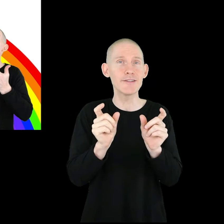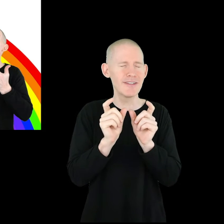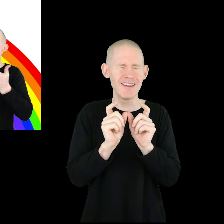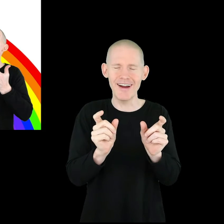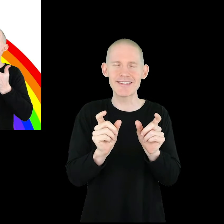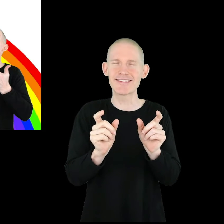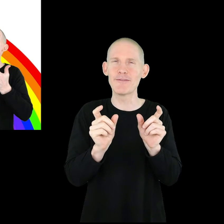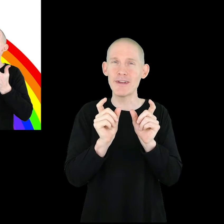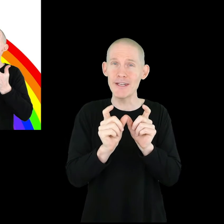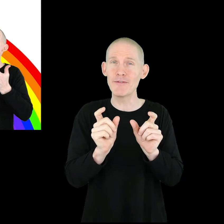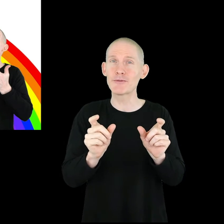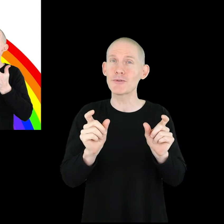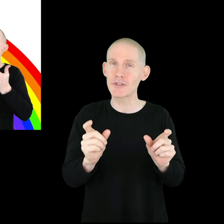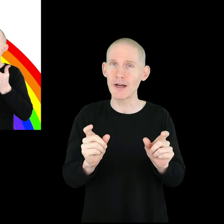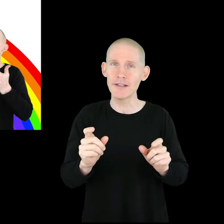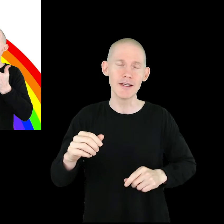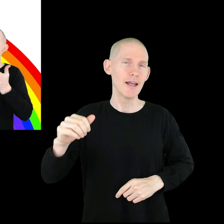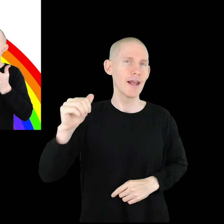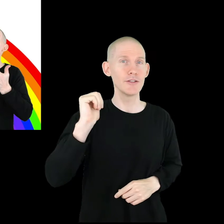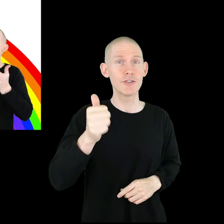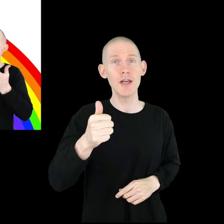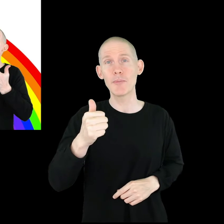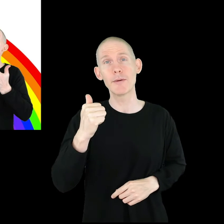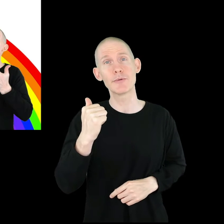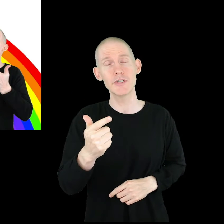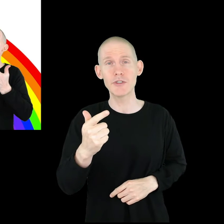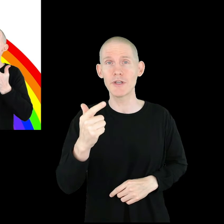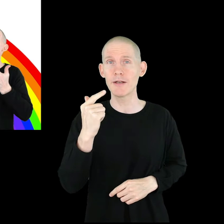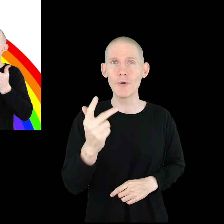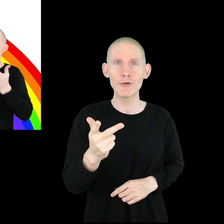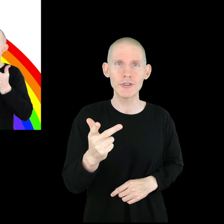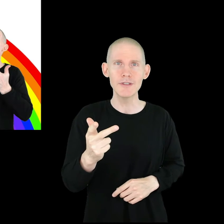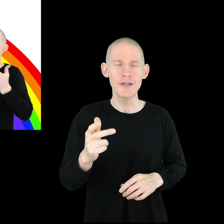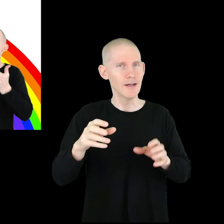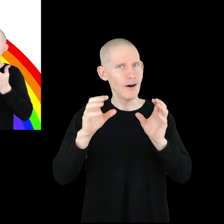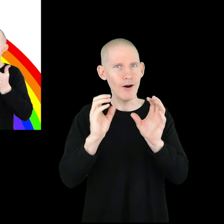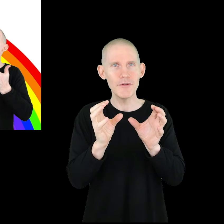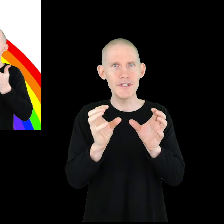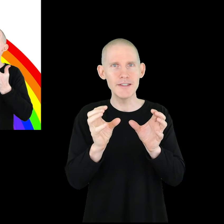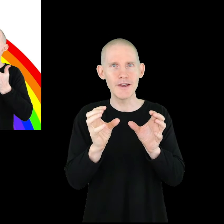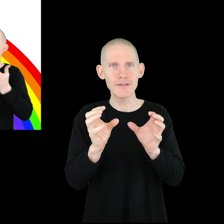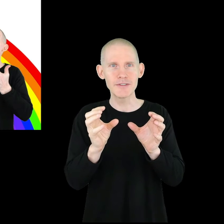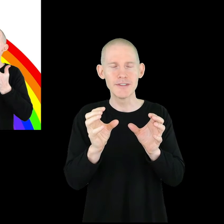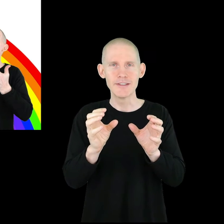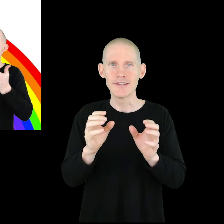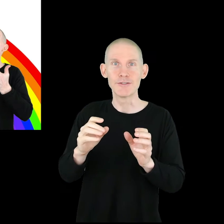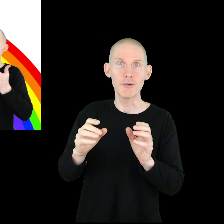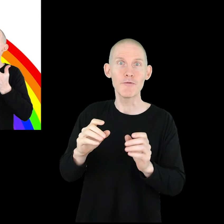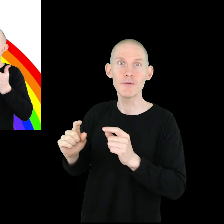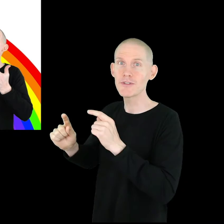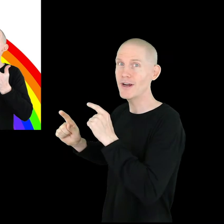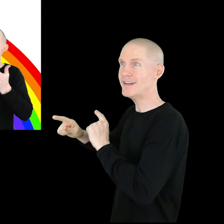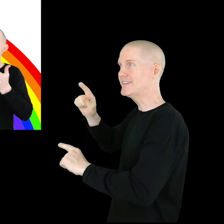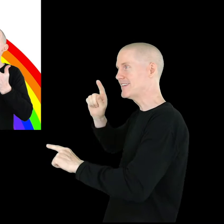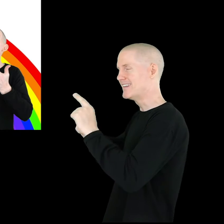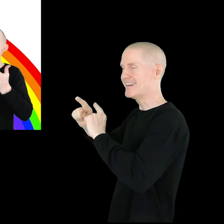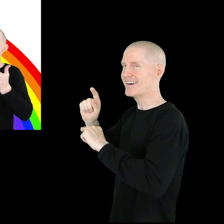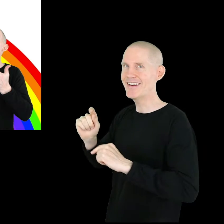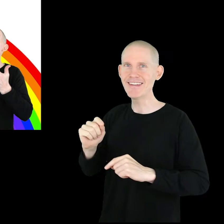and lots of individual signs, hand shape, hand position, hand motion, all the details. Show you from the sides, right?